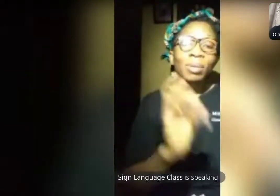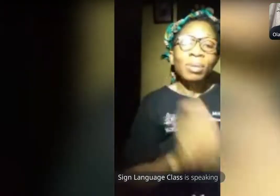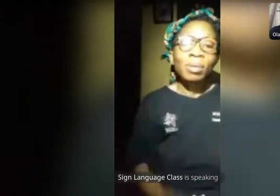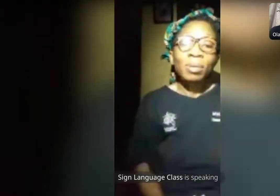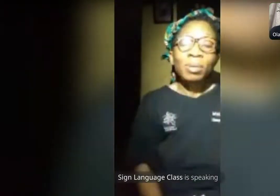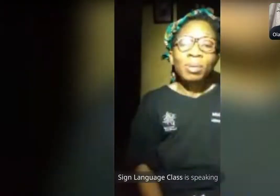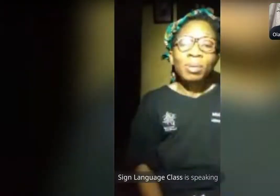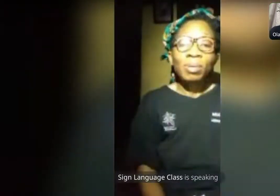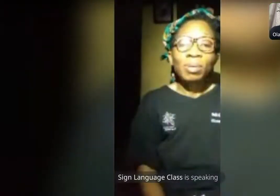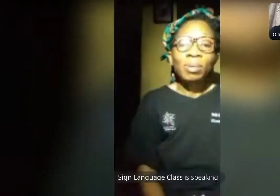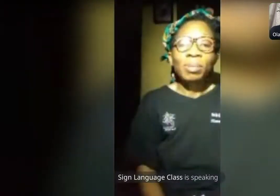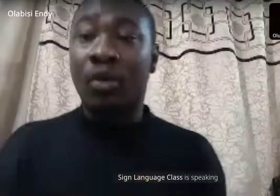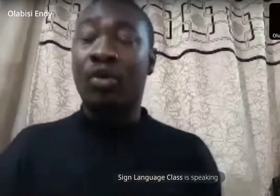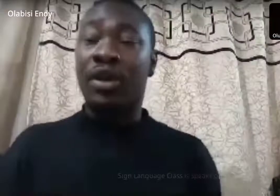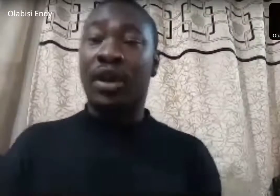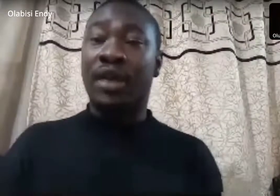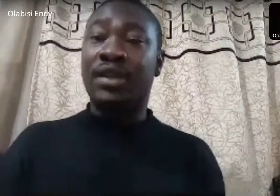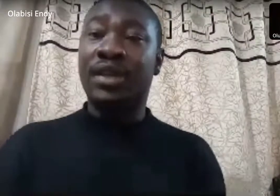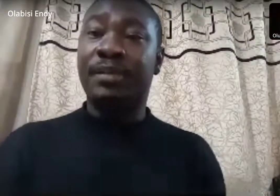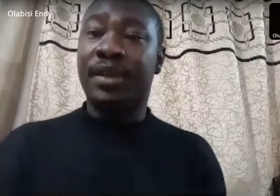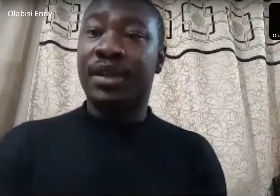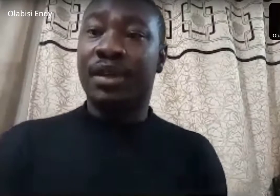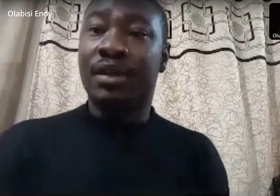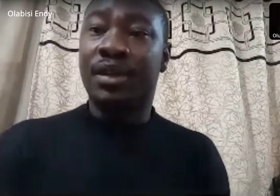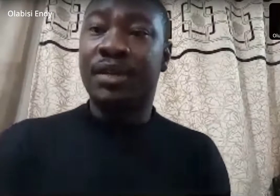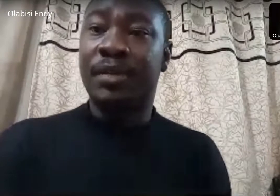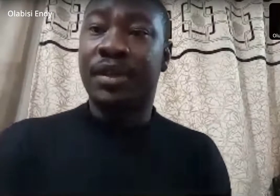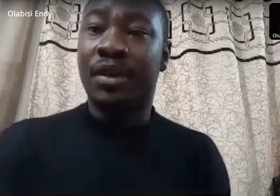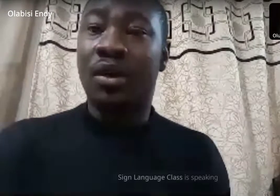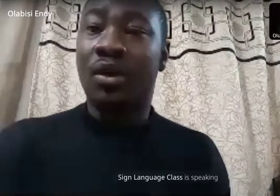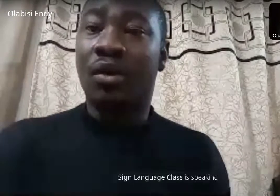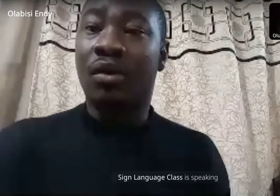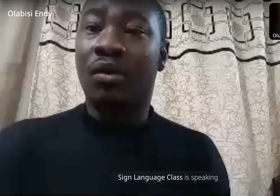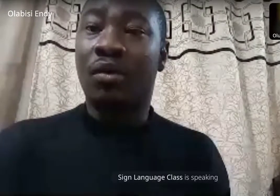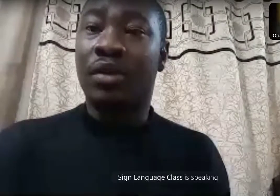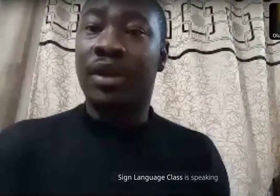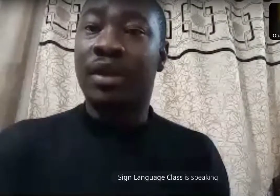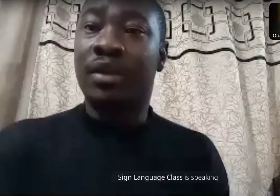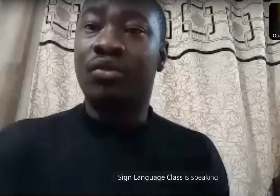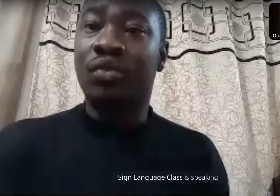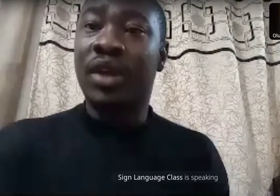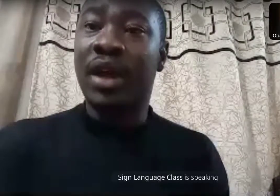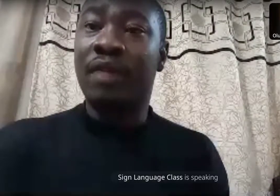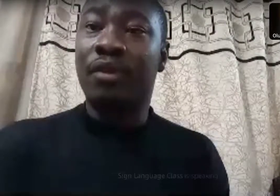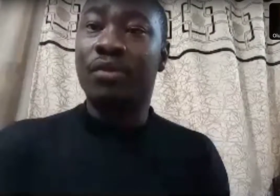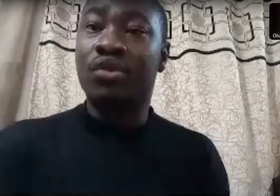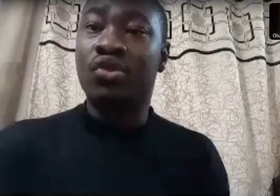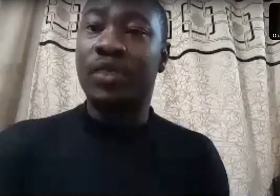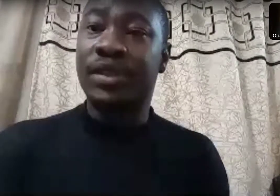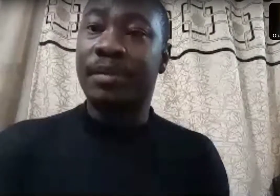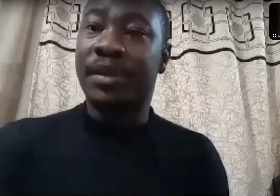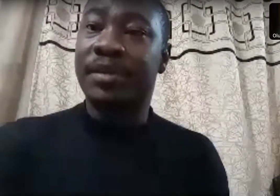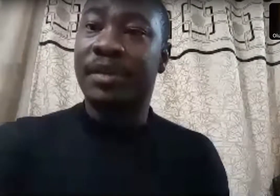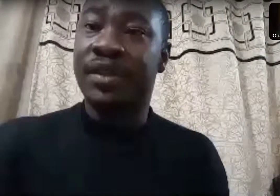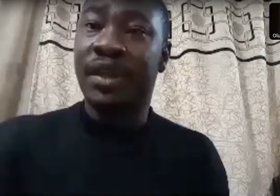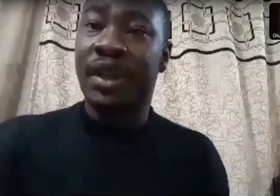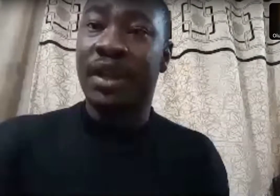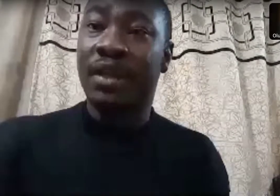Okay, I think that's better. That's better. Yeah. Okay. Do we have up to 20 participants here? And are we going to